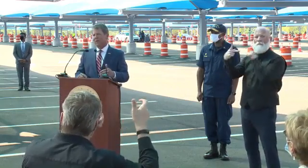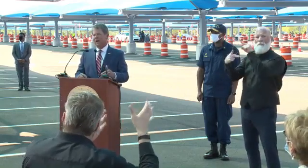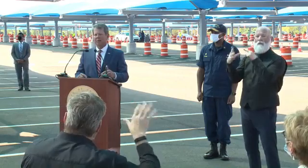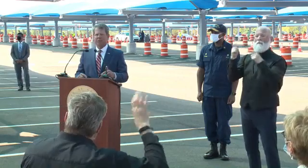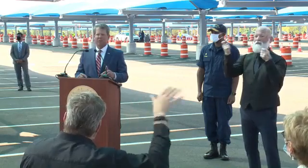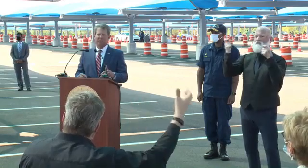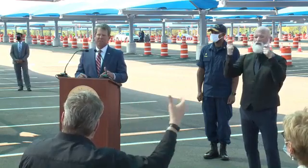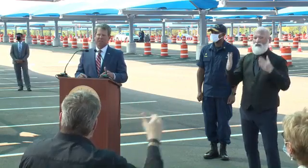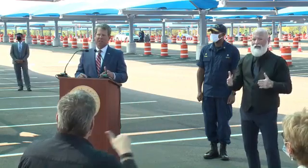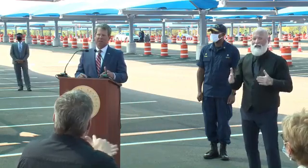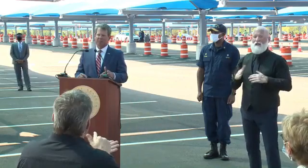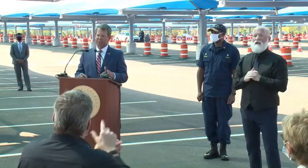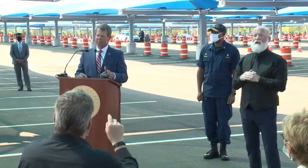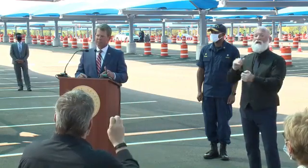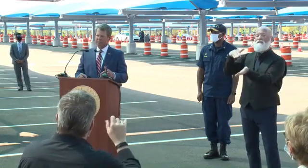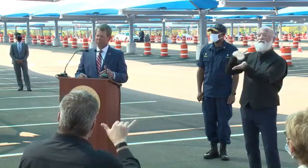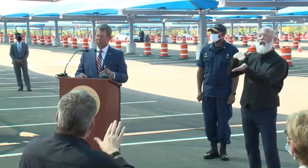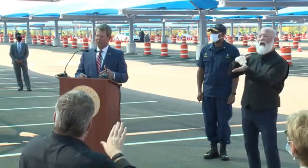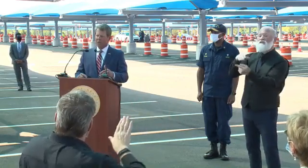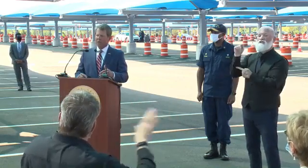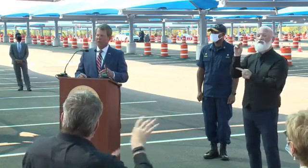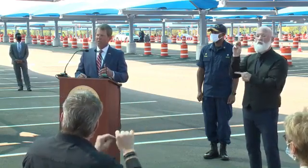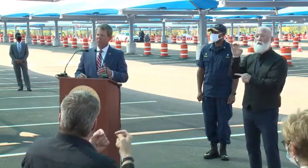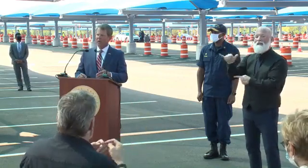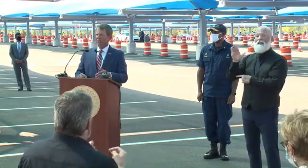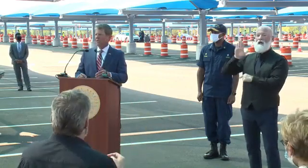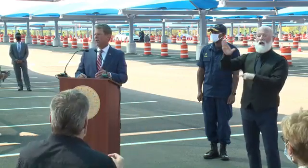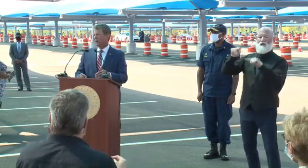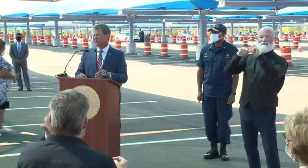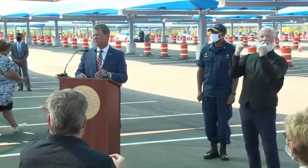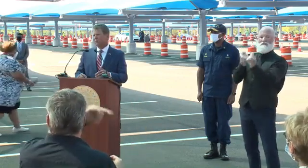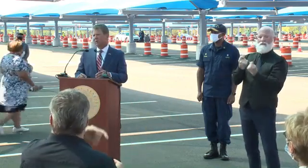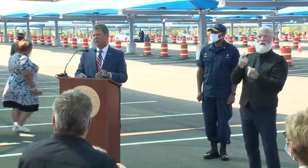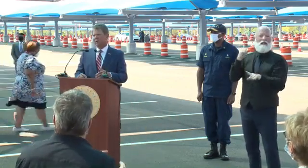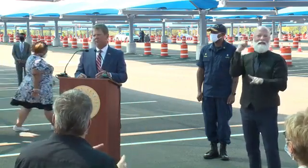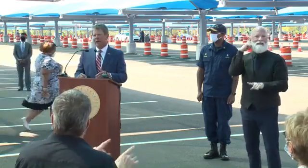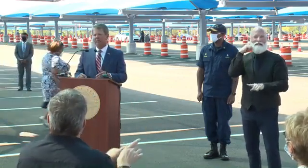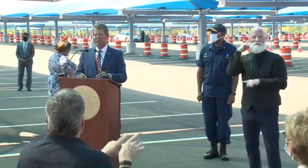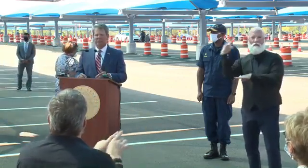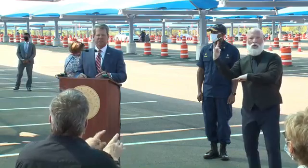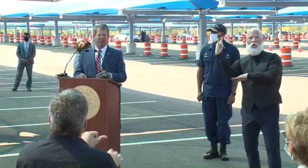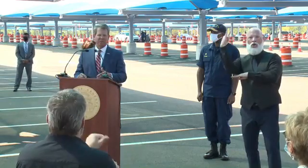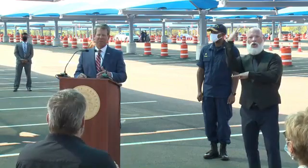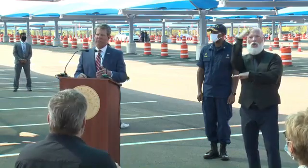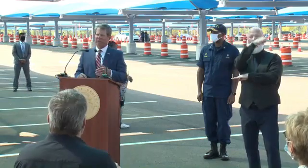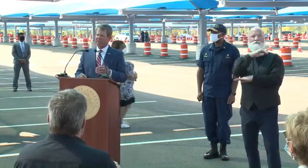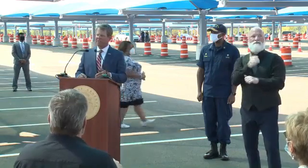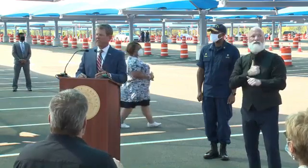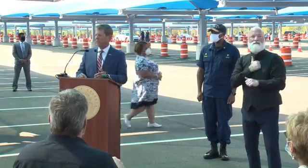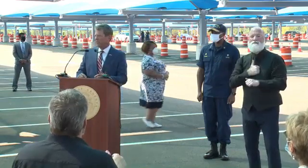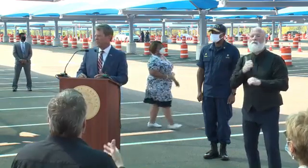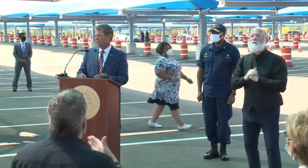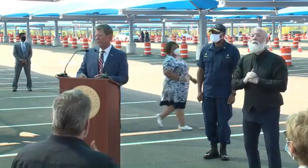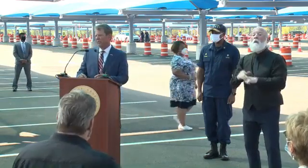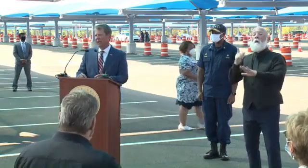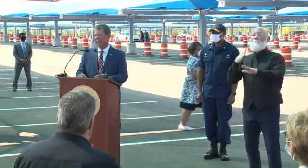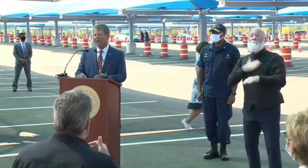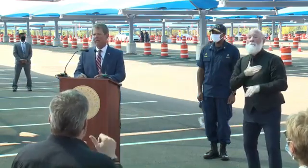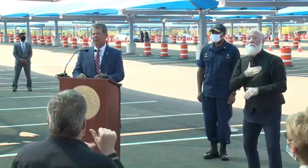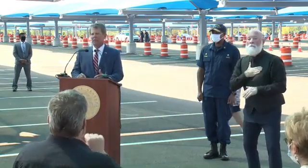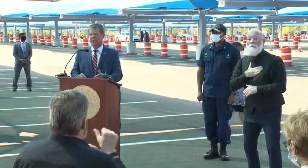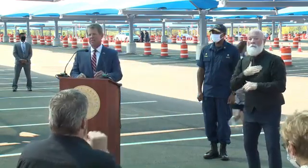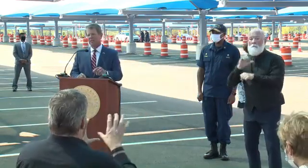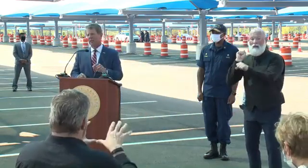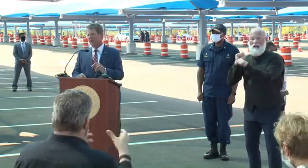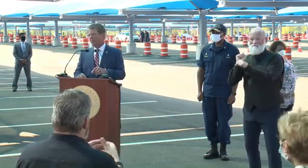this. Dr. Toomey's team, as well as others in my administration, have been continuing to